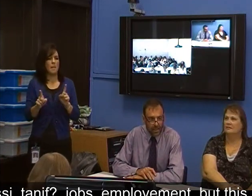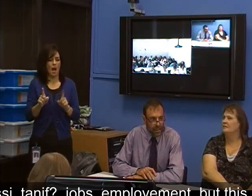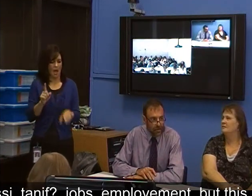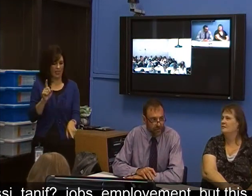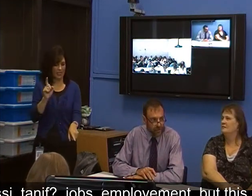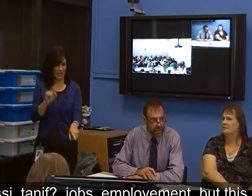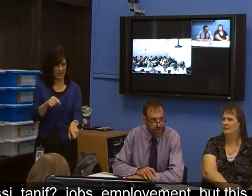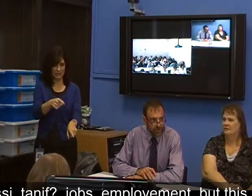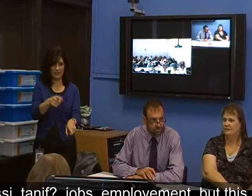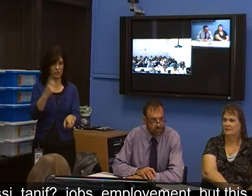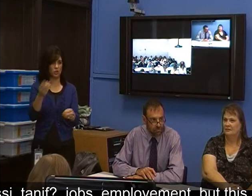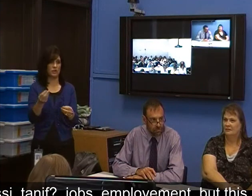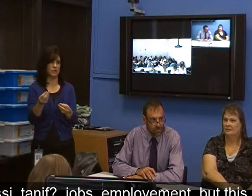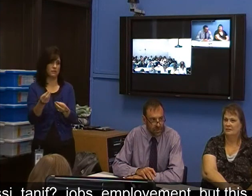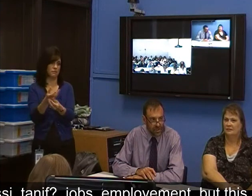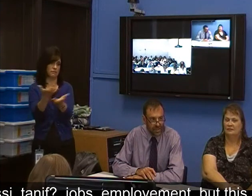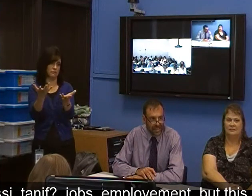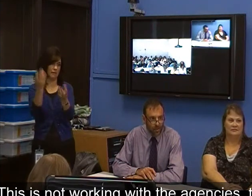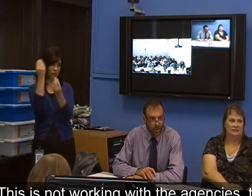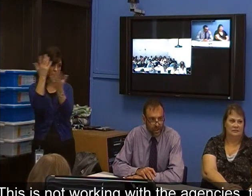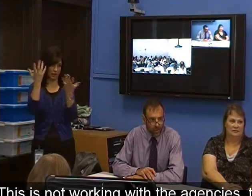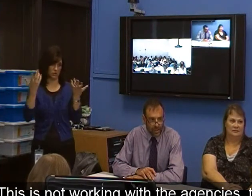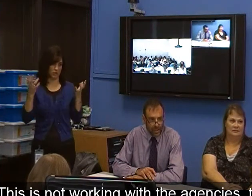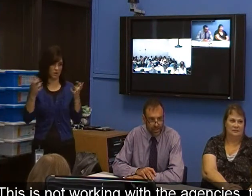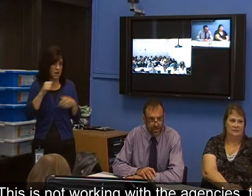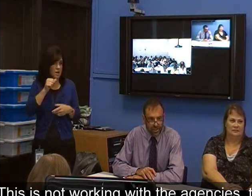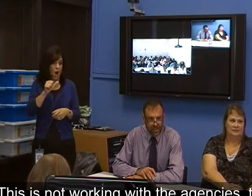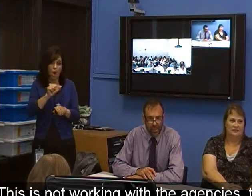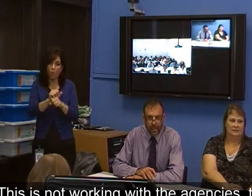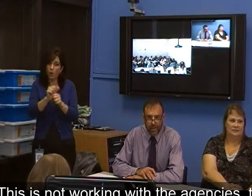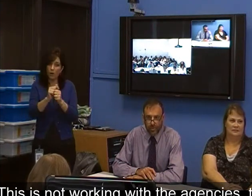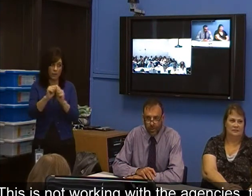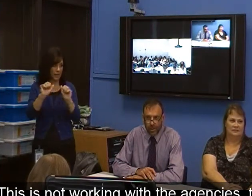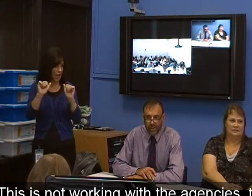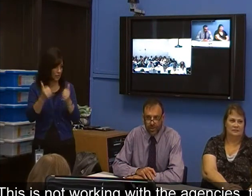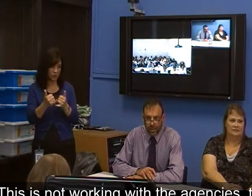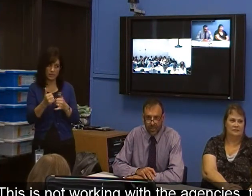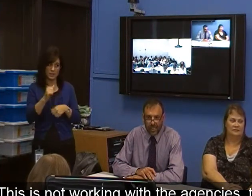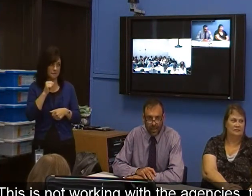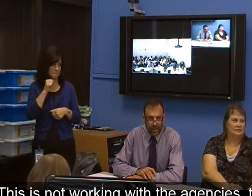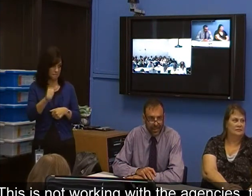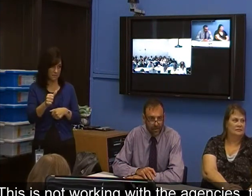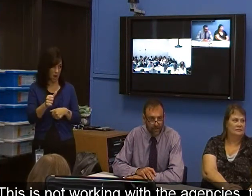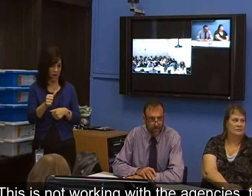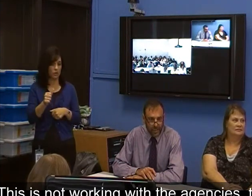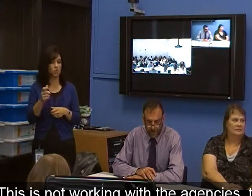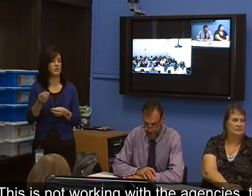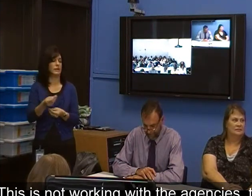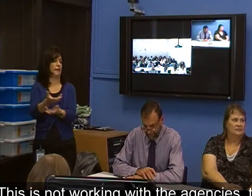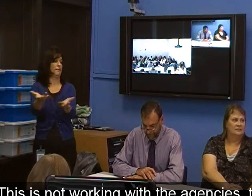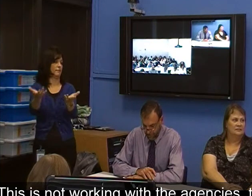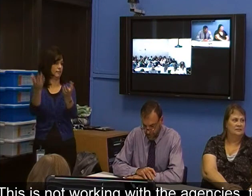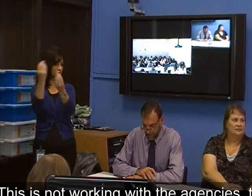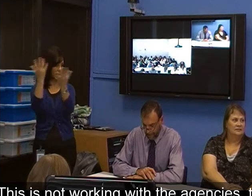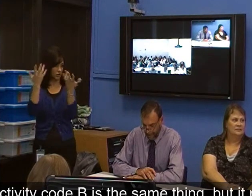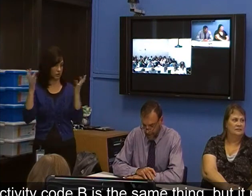just handing out information. This is not working with the agencies. It's really just handing out